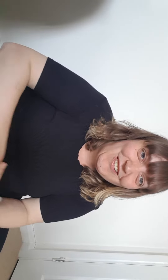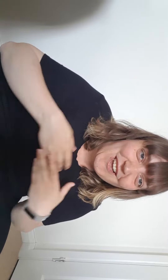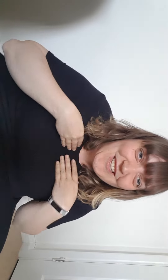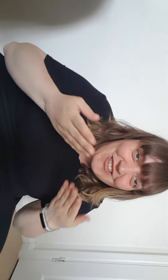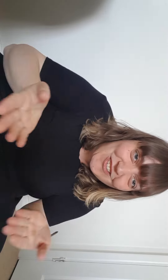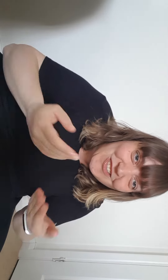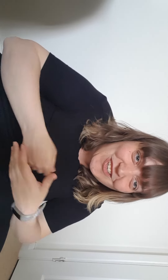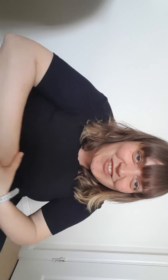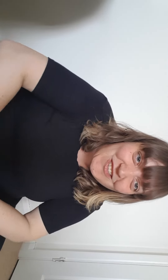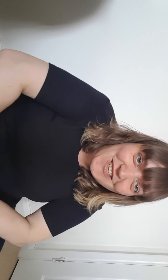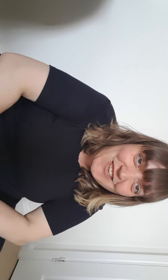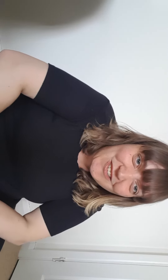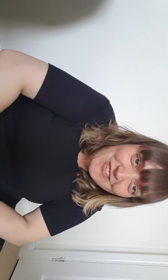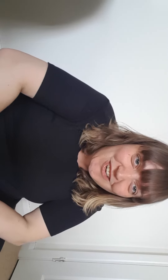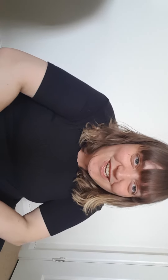Right, it's your turn. Do you think you could try it?